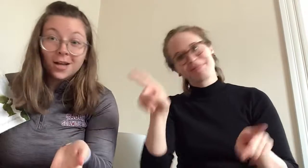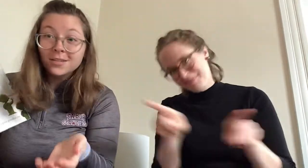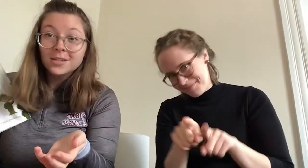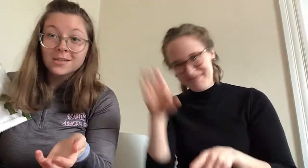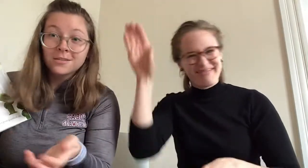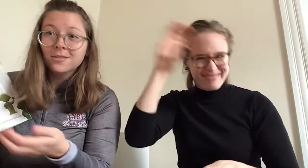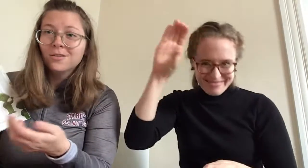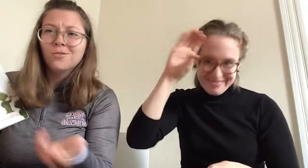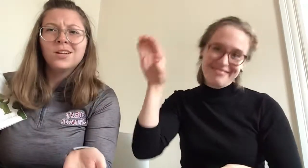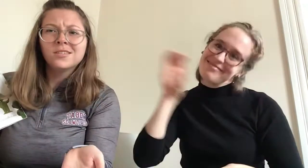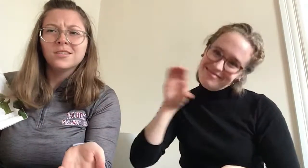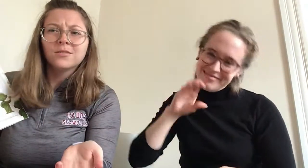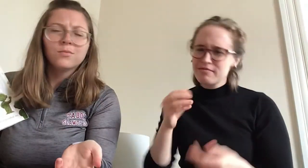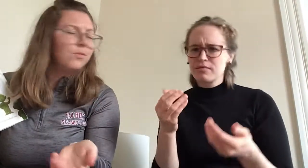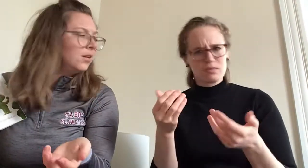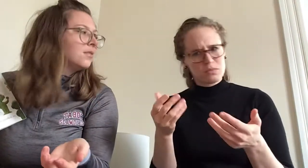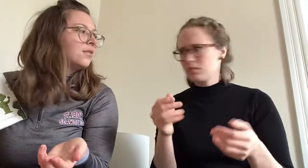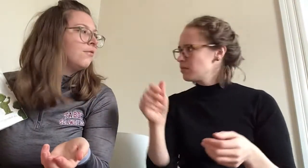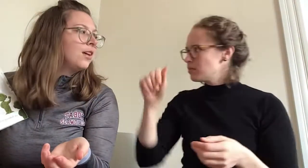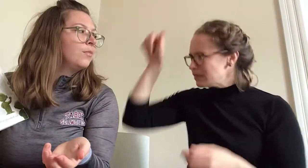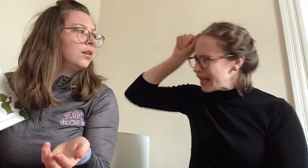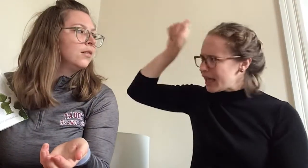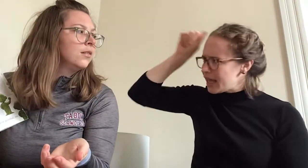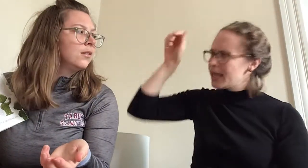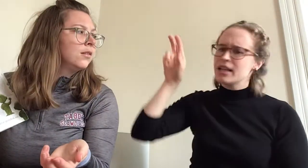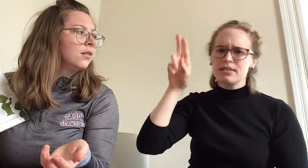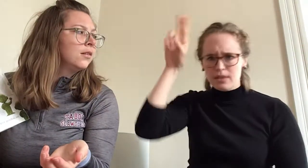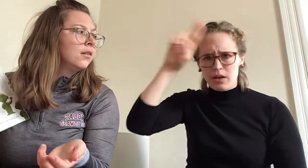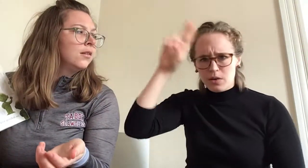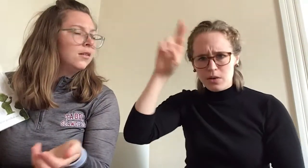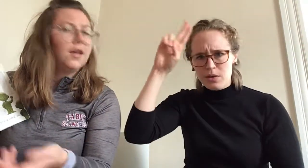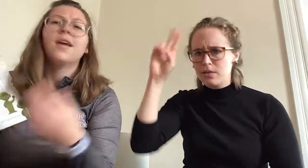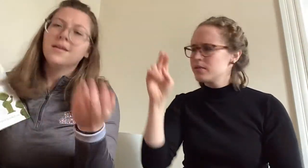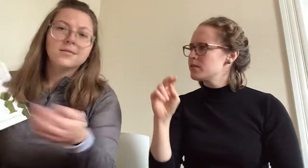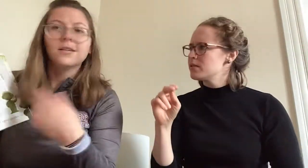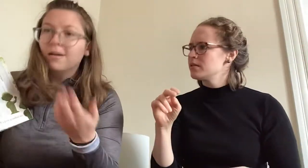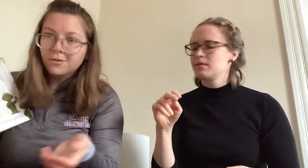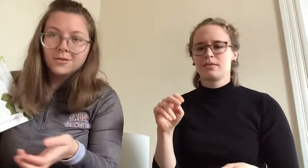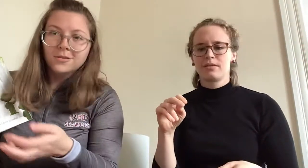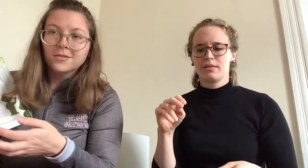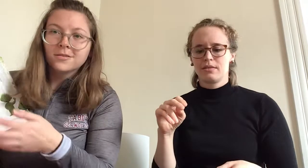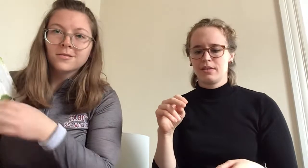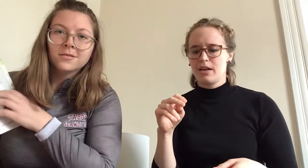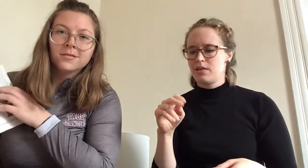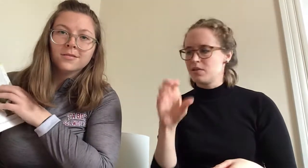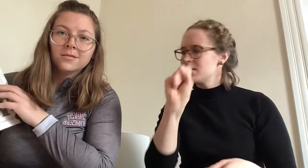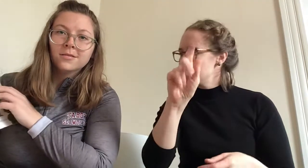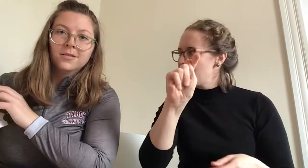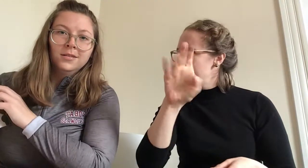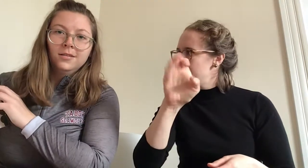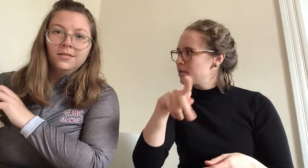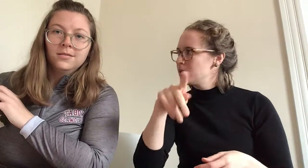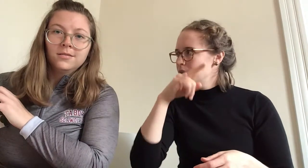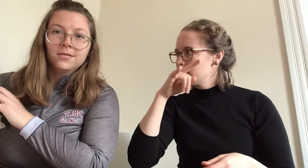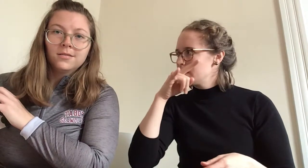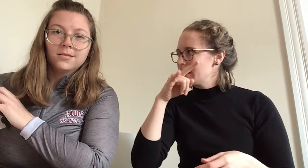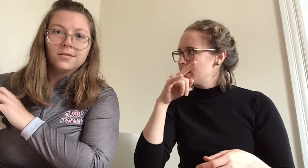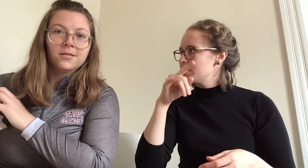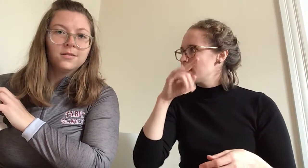or cousins. What else is in a family? Aunts, uncles. Aunts and uncles.